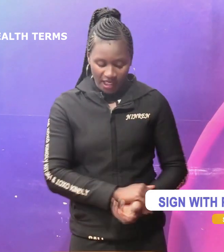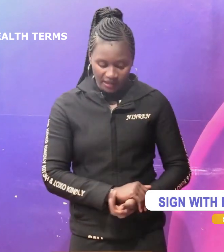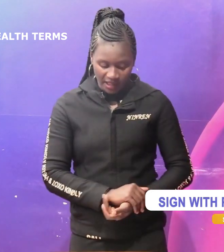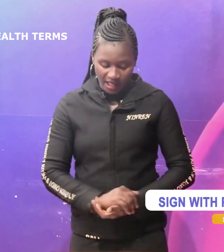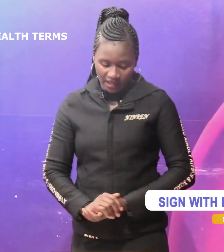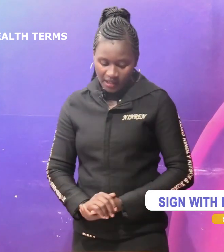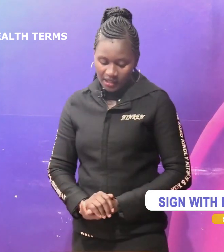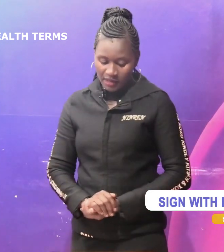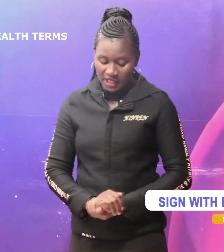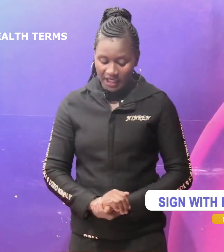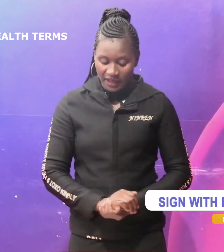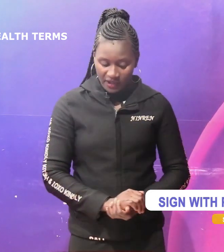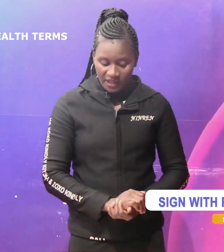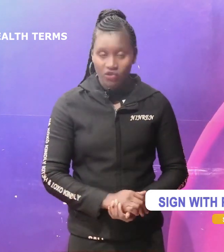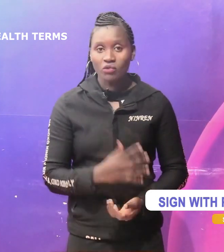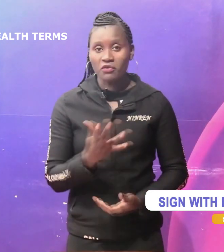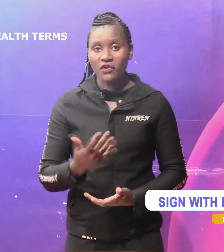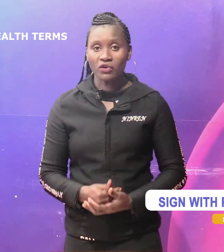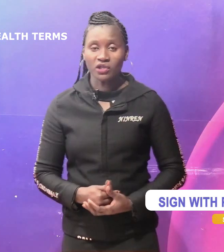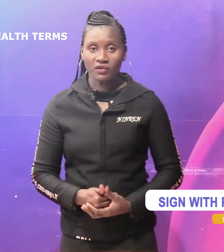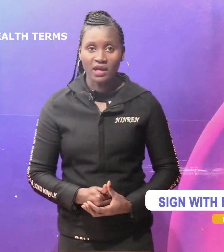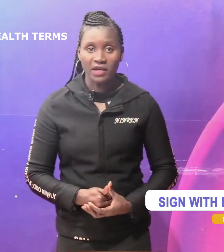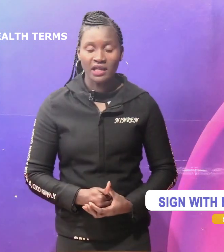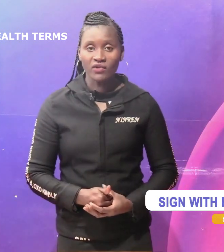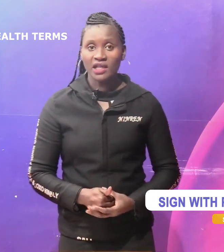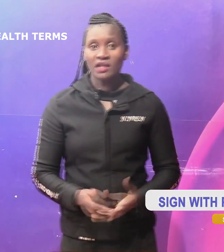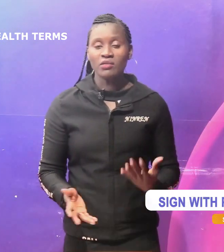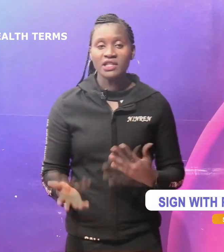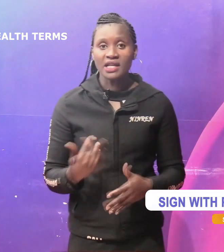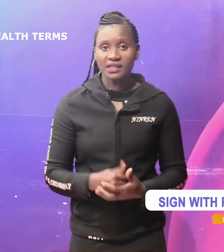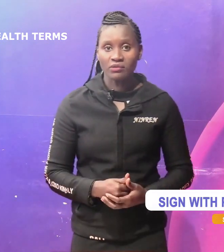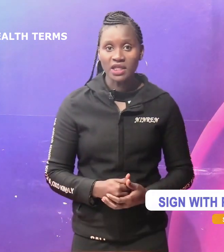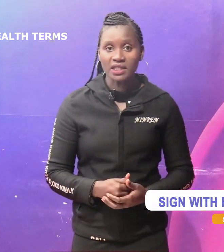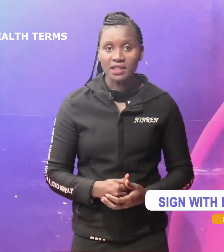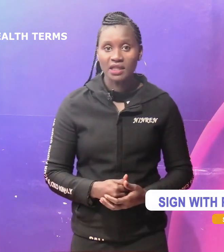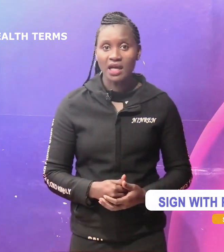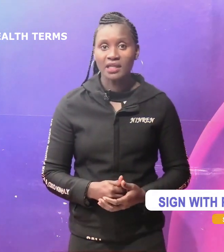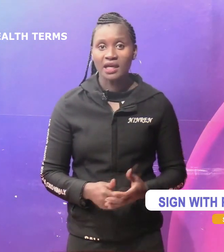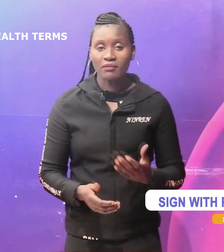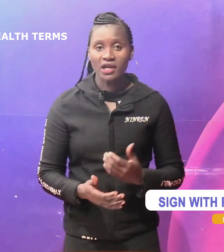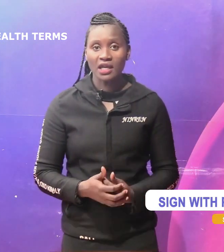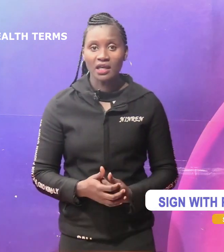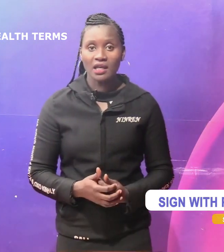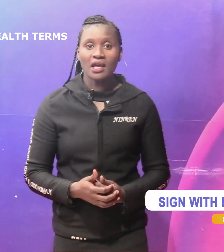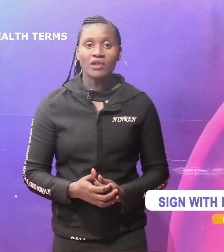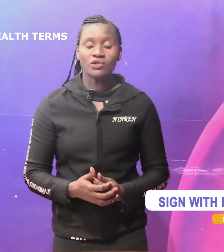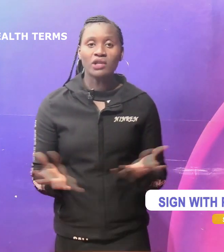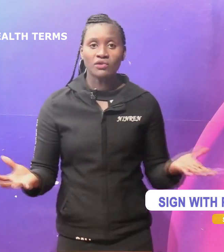then number 11. So before I continue with number 11, let me just repeat and come again so that you can